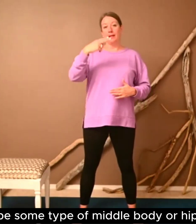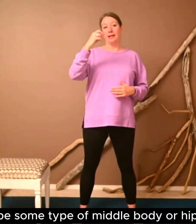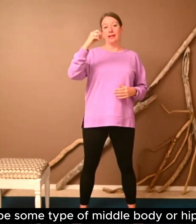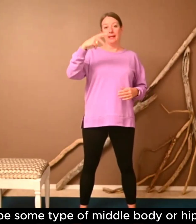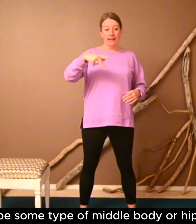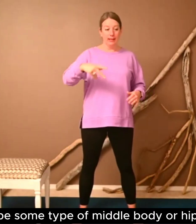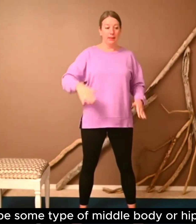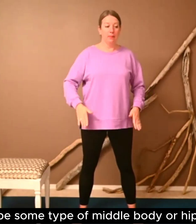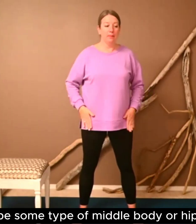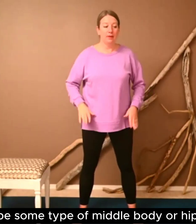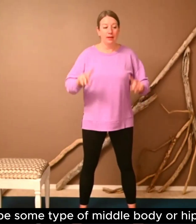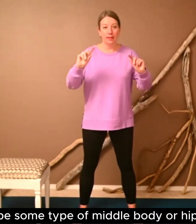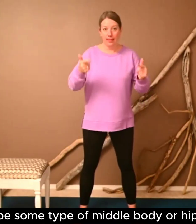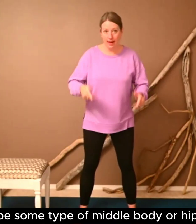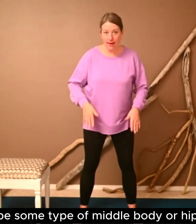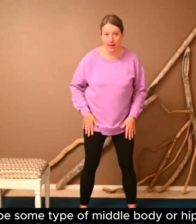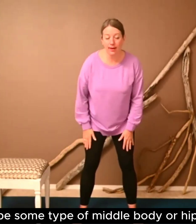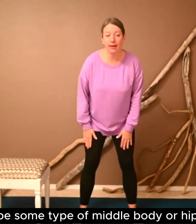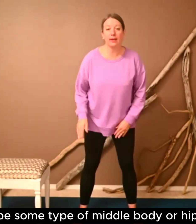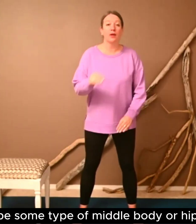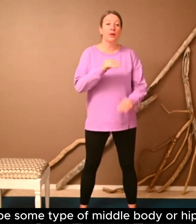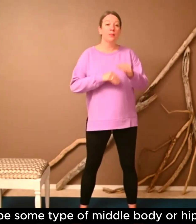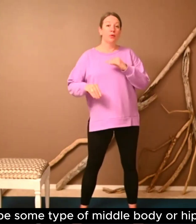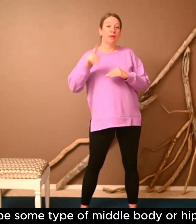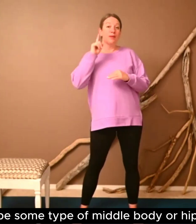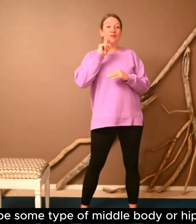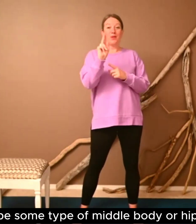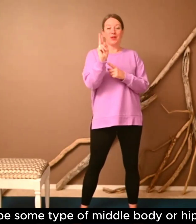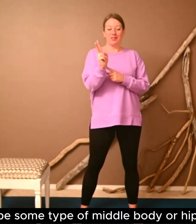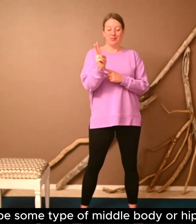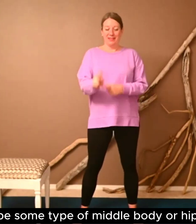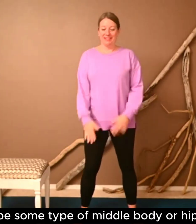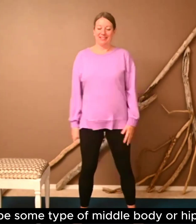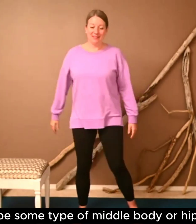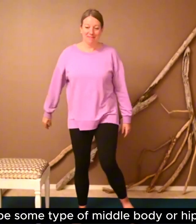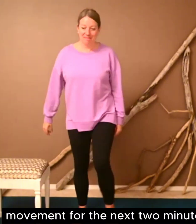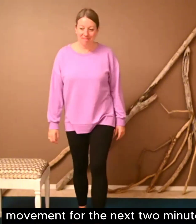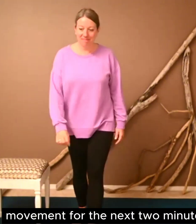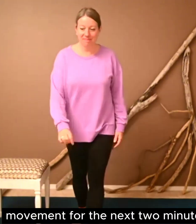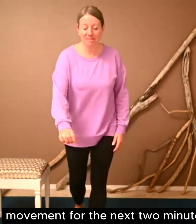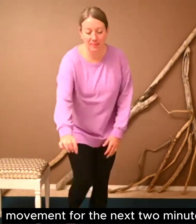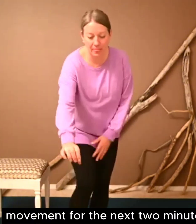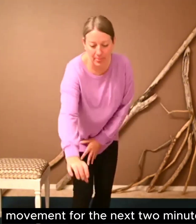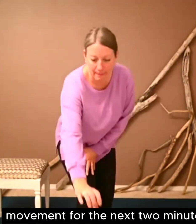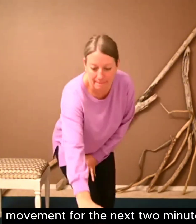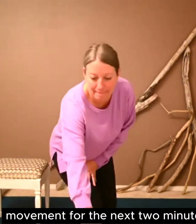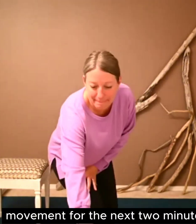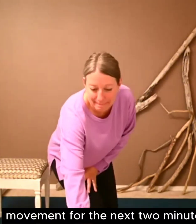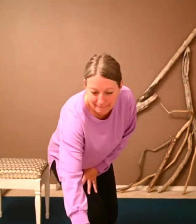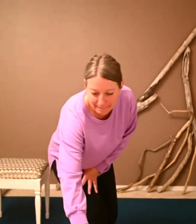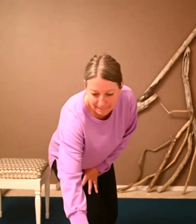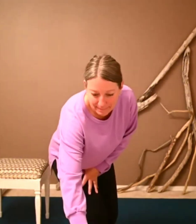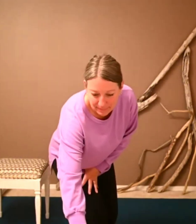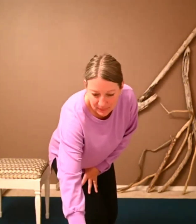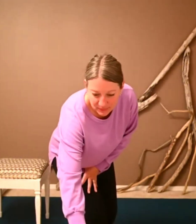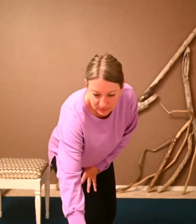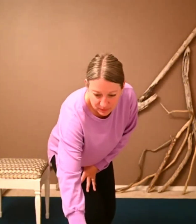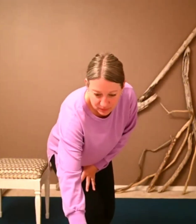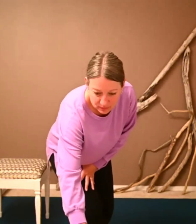Maybe some type of middle body or hip and leg movement for the next 2 minutes.